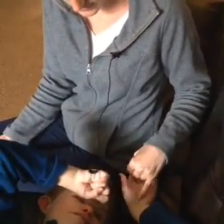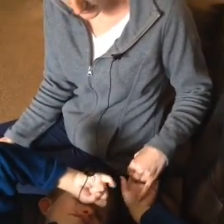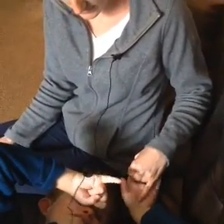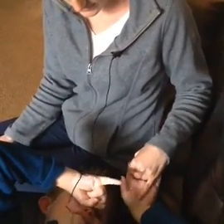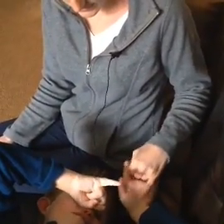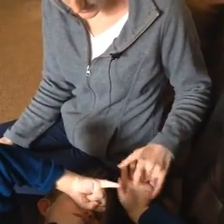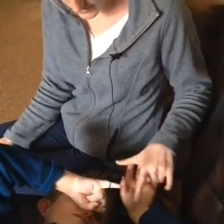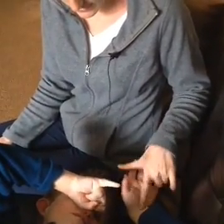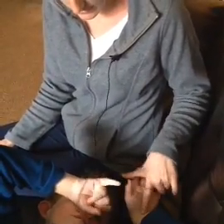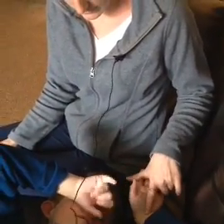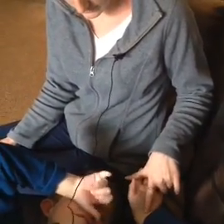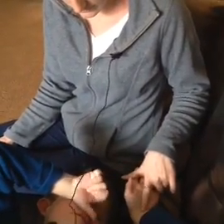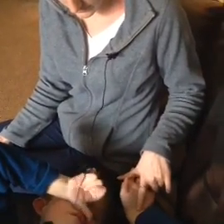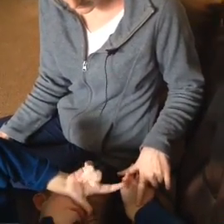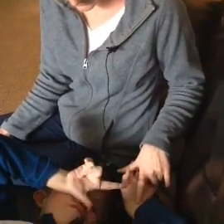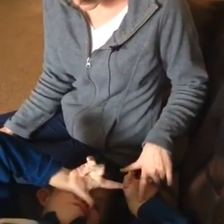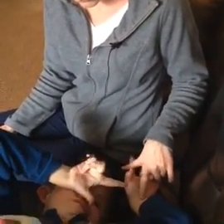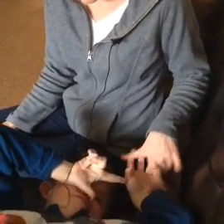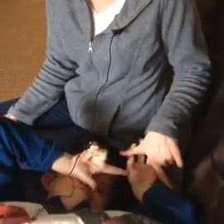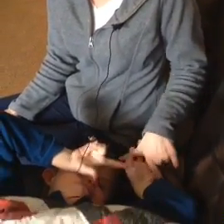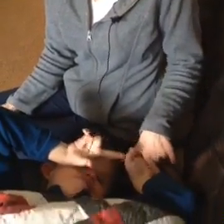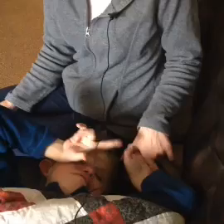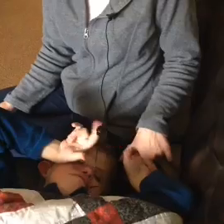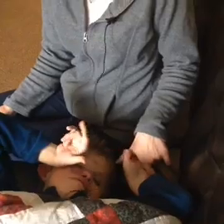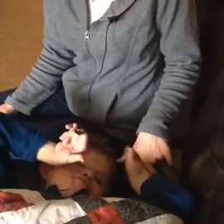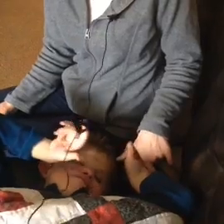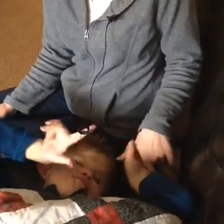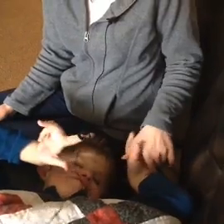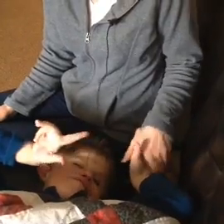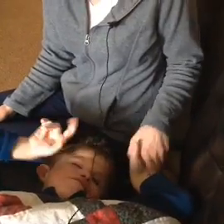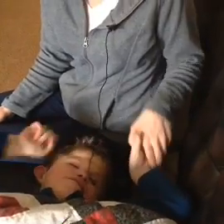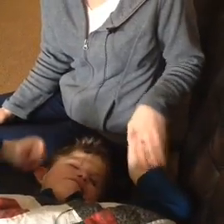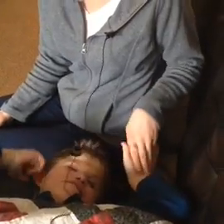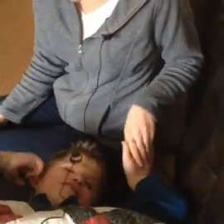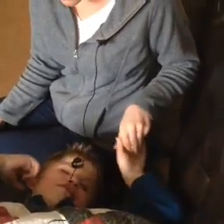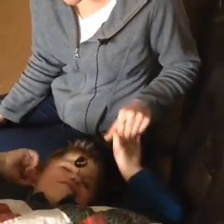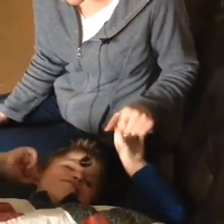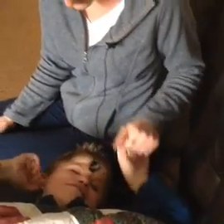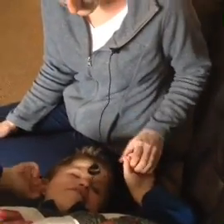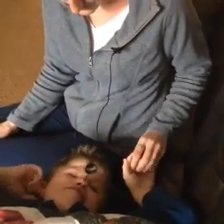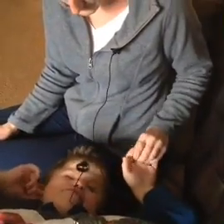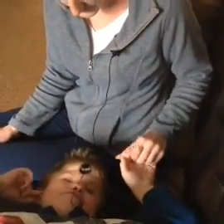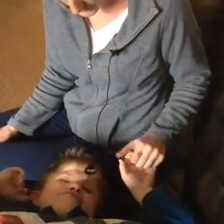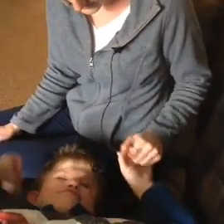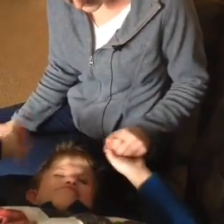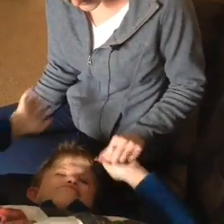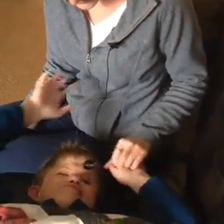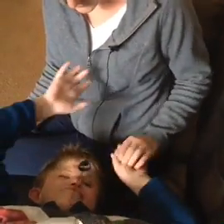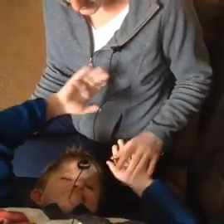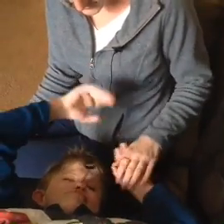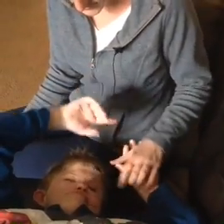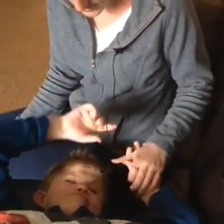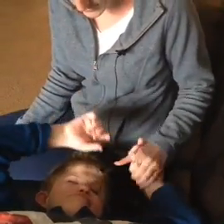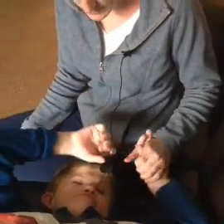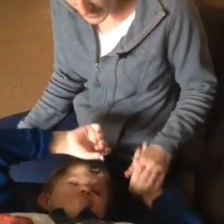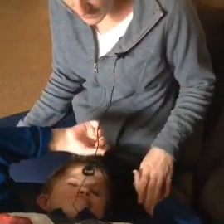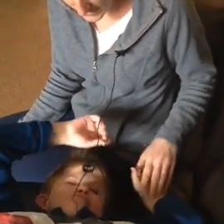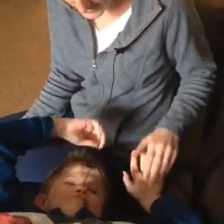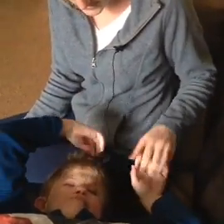E-M-I-L-Y. Great job. All right, bye, Maxie.